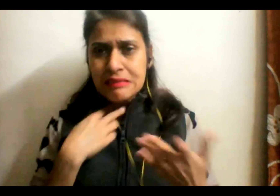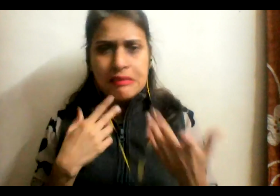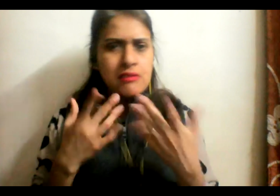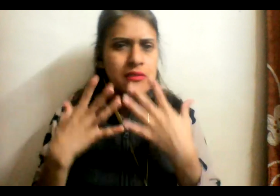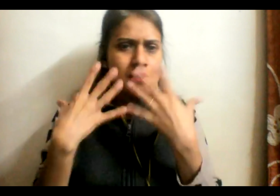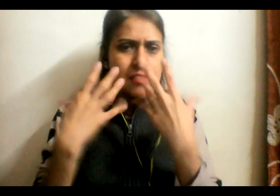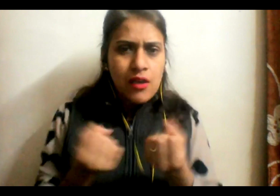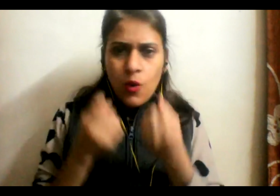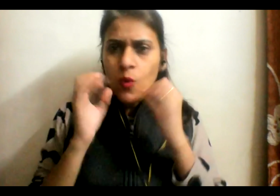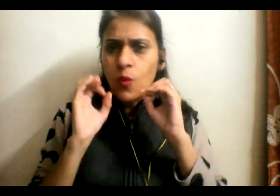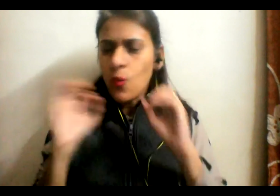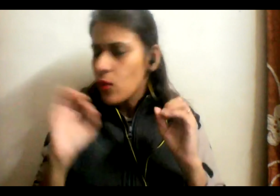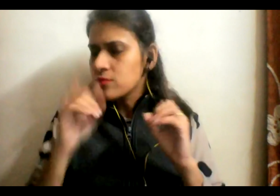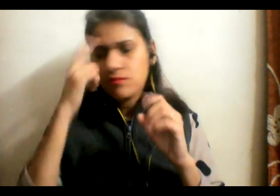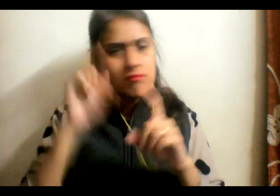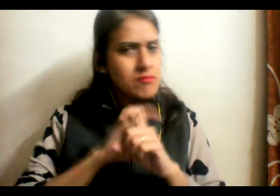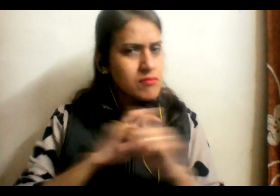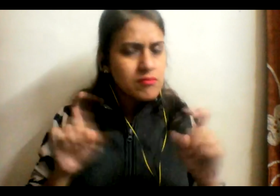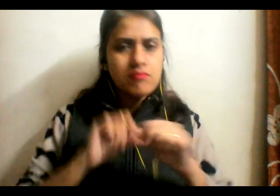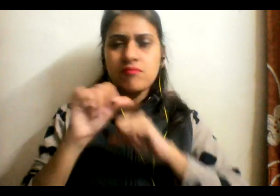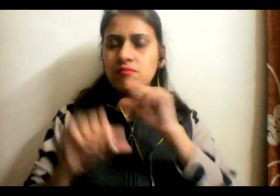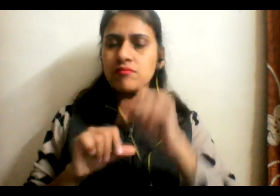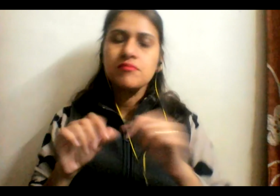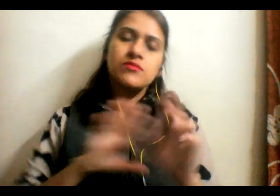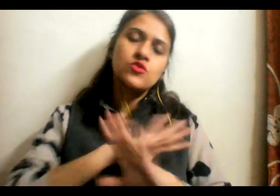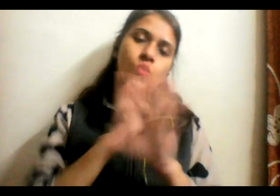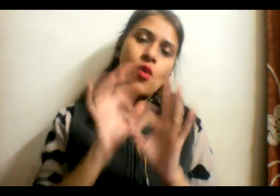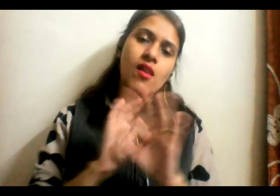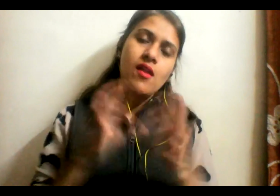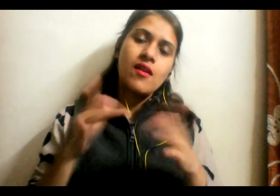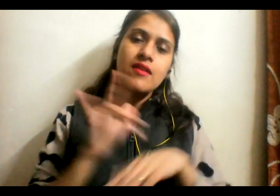use mechanisms that exist within the law.